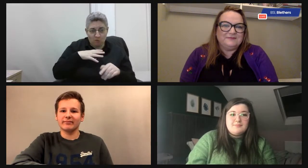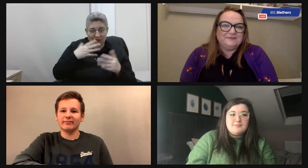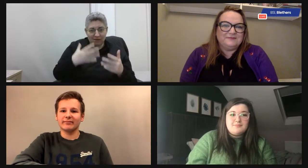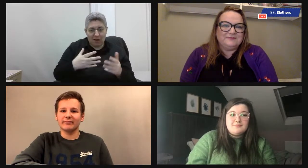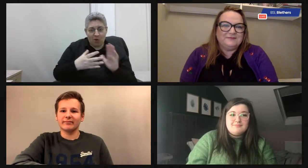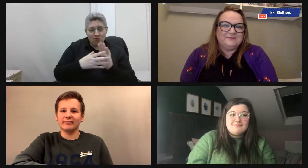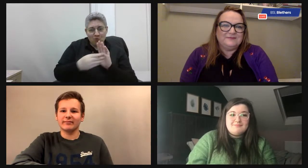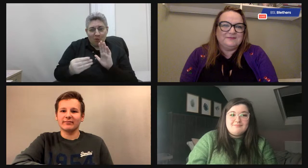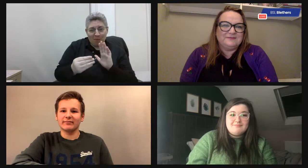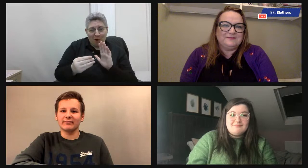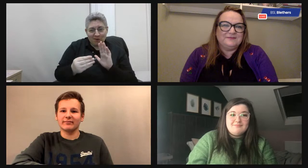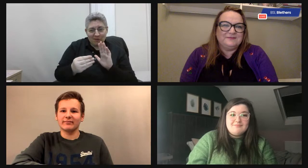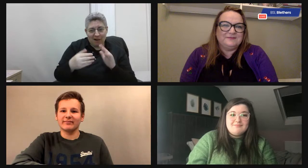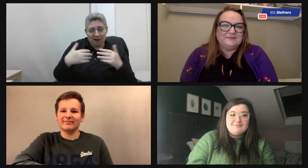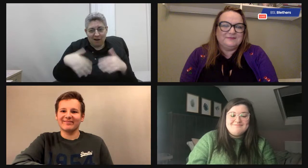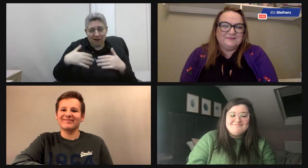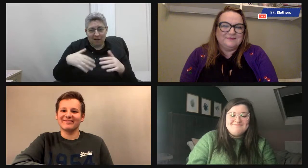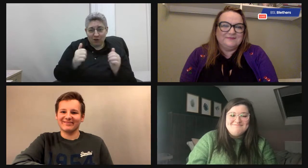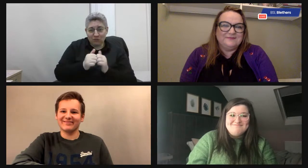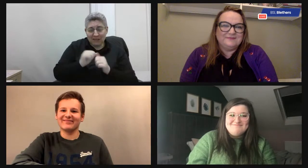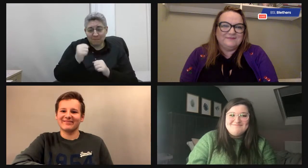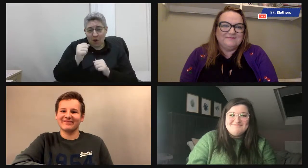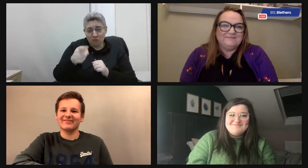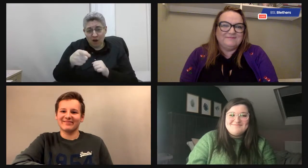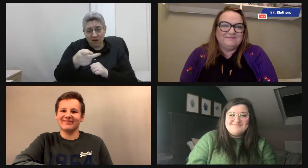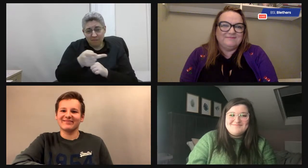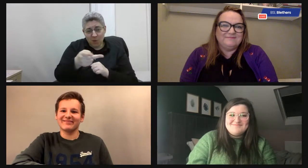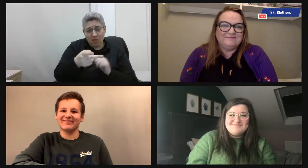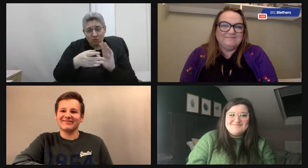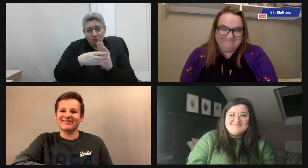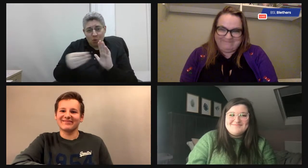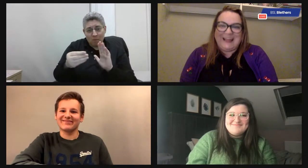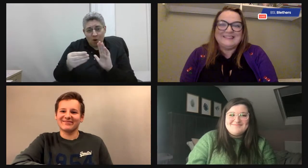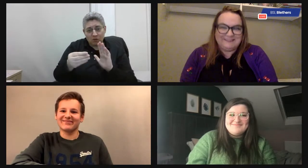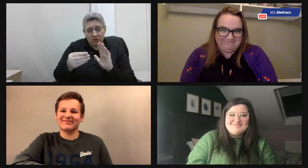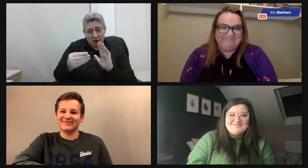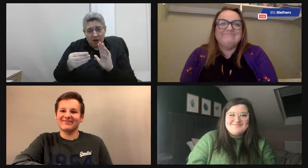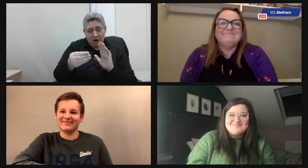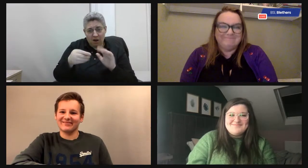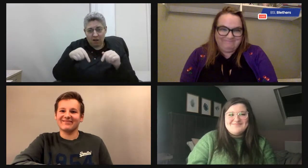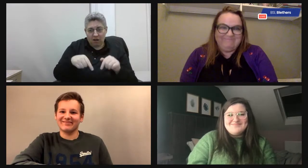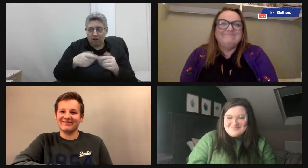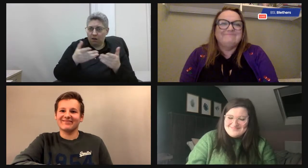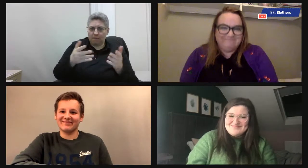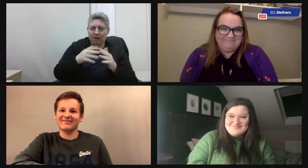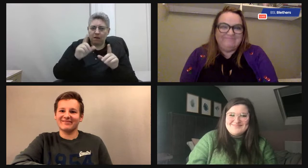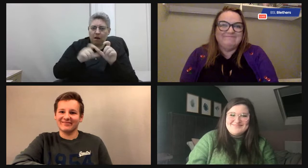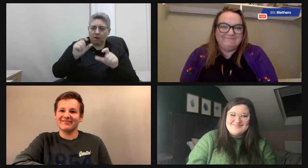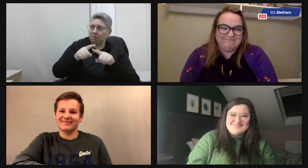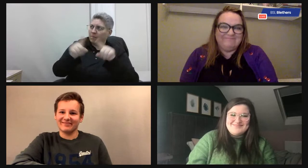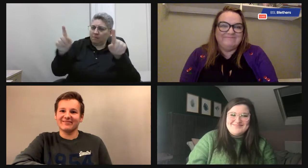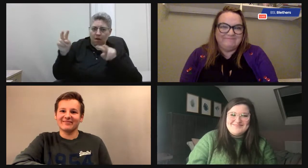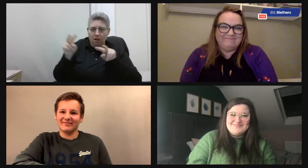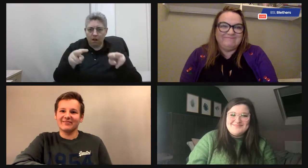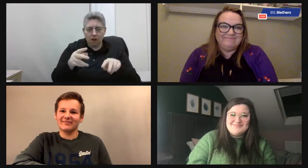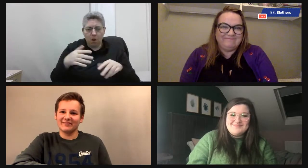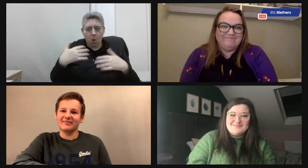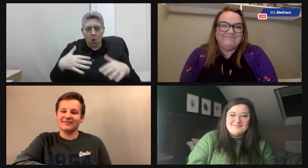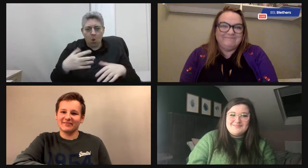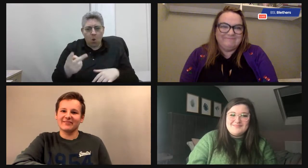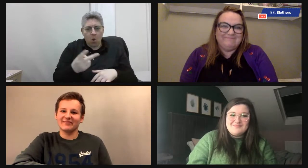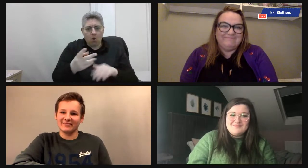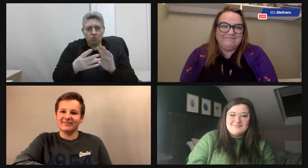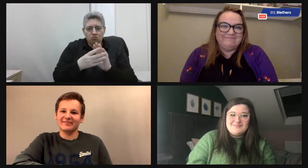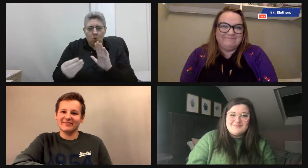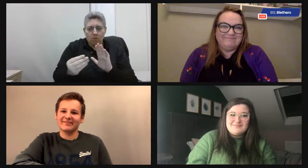and your language access. And I think you, I have to say, are role models for the young